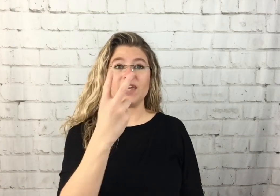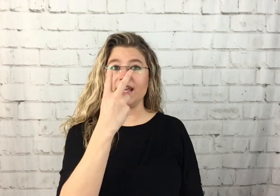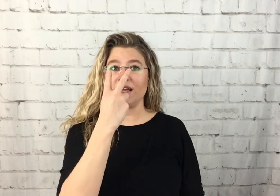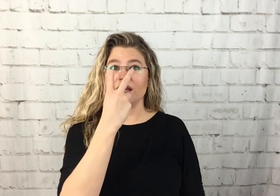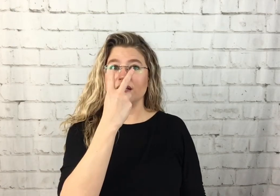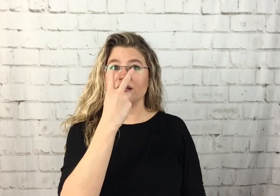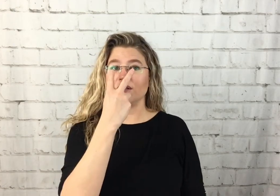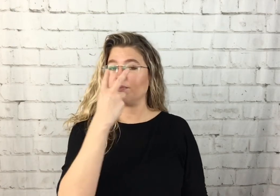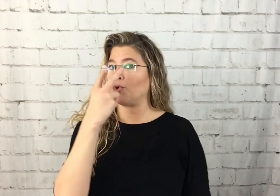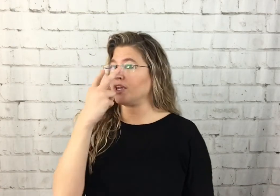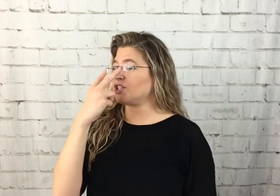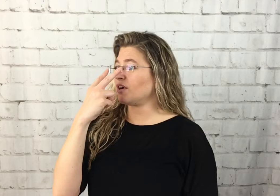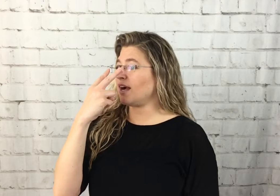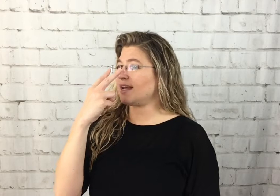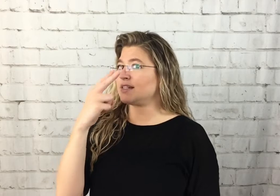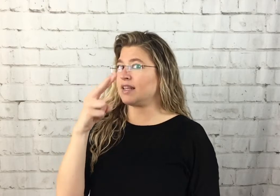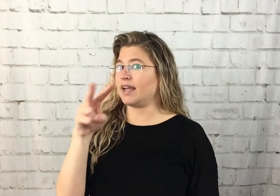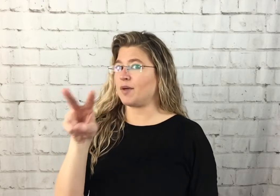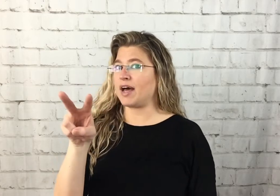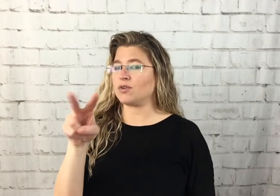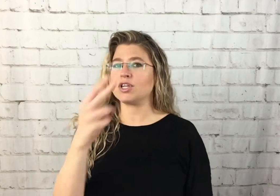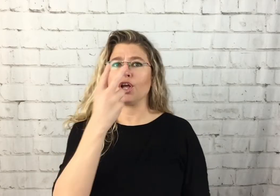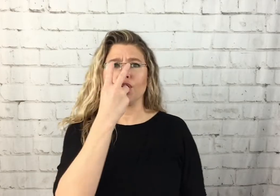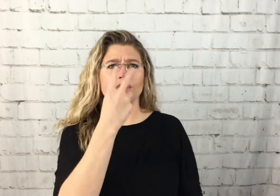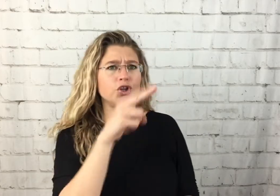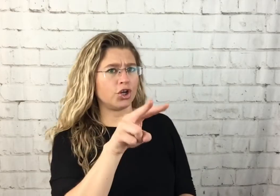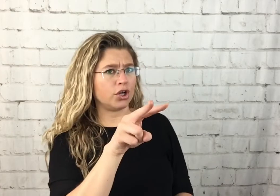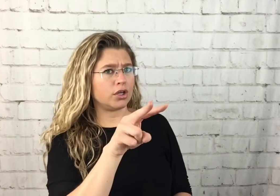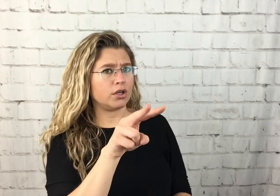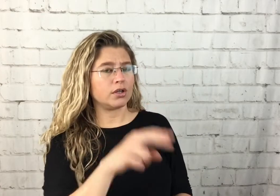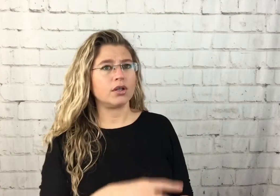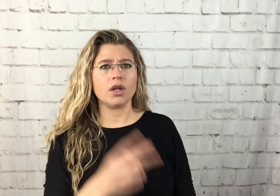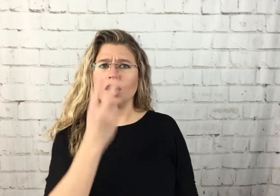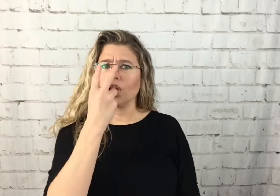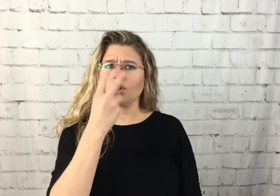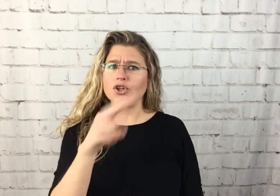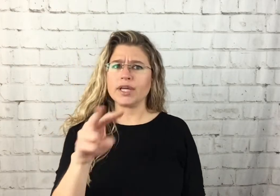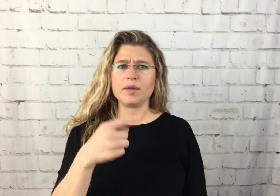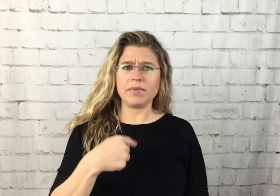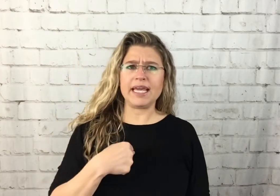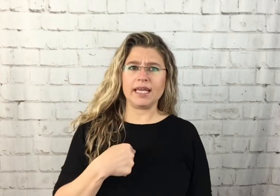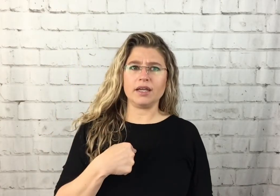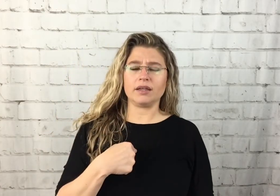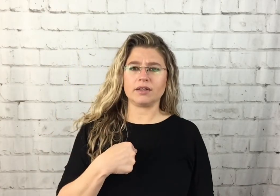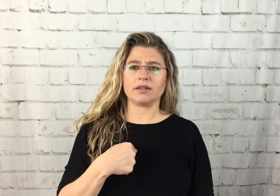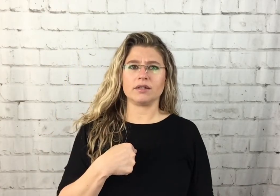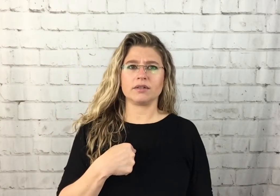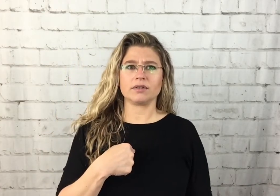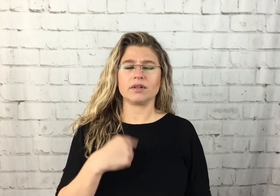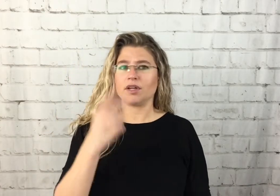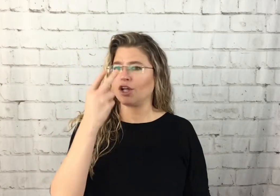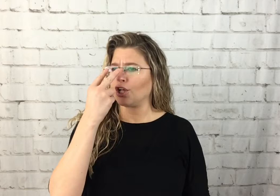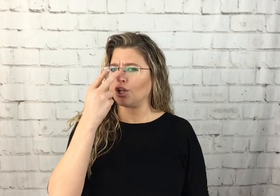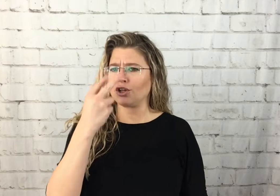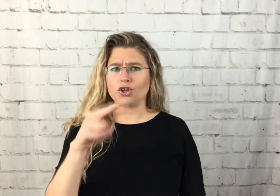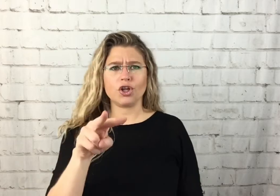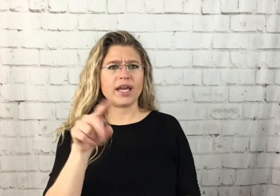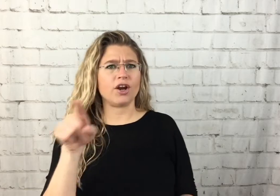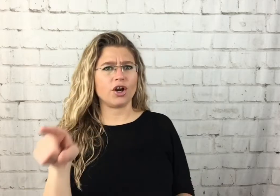V, point to your eyes and then come out. Look. Look at me. Look at